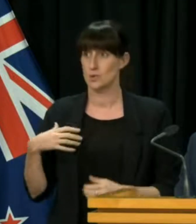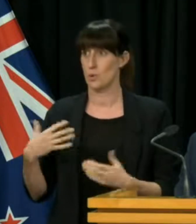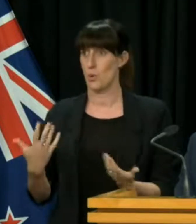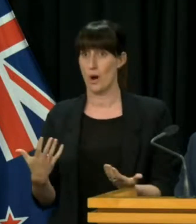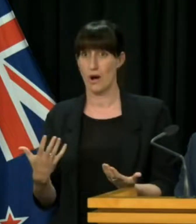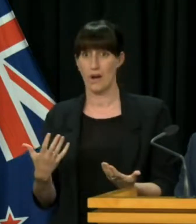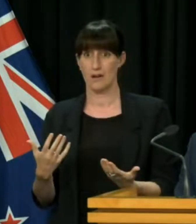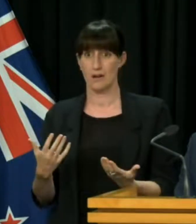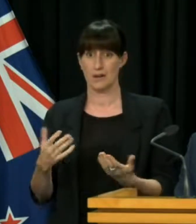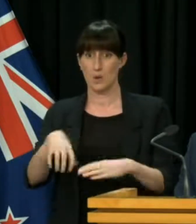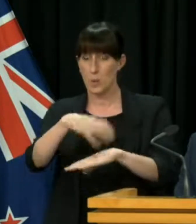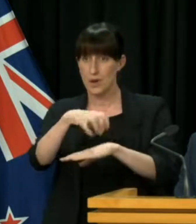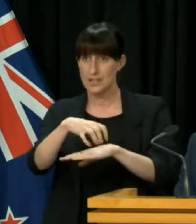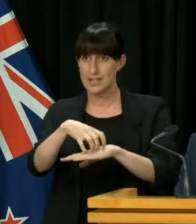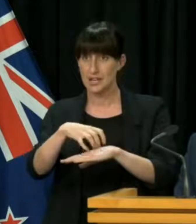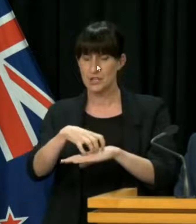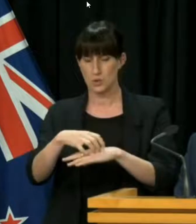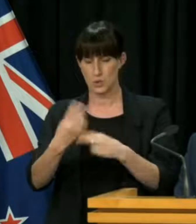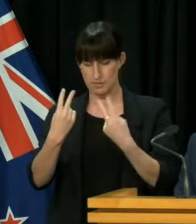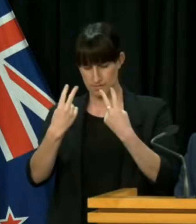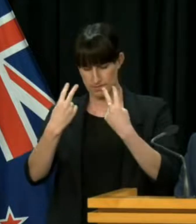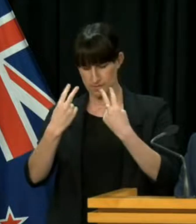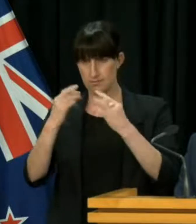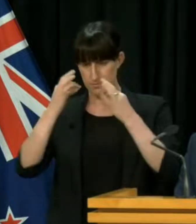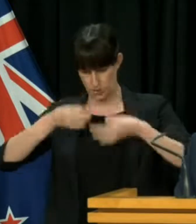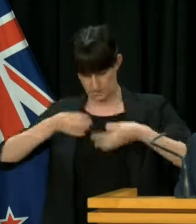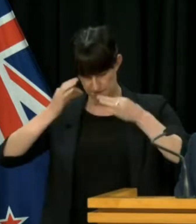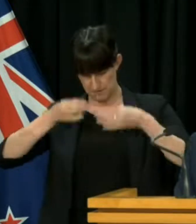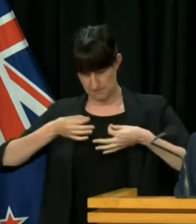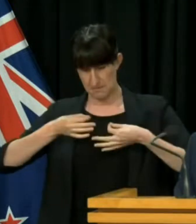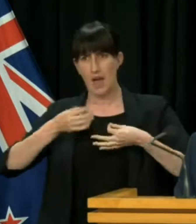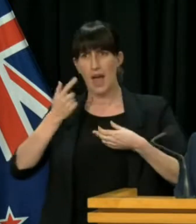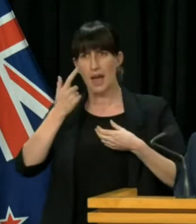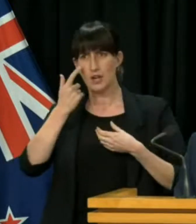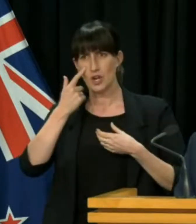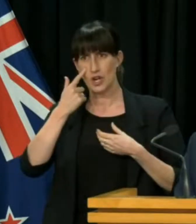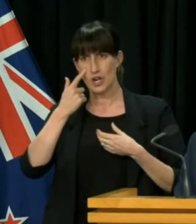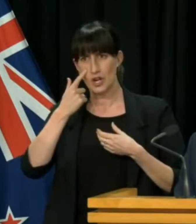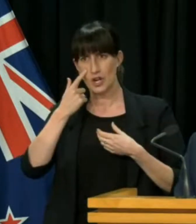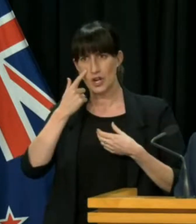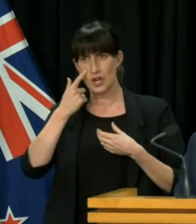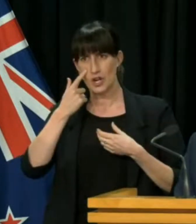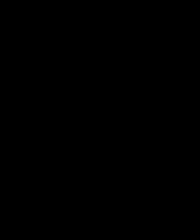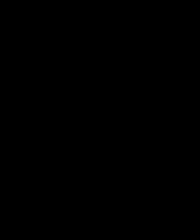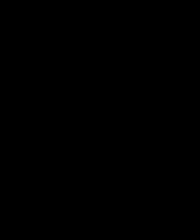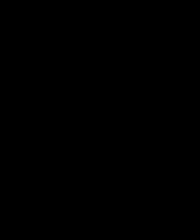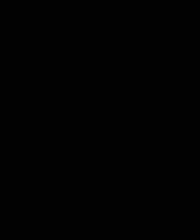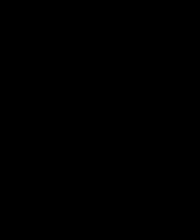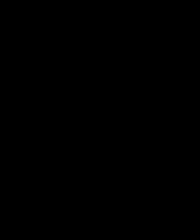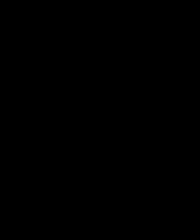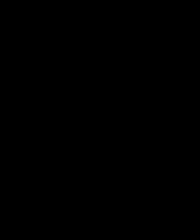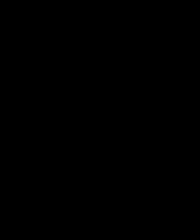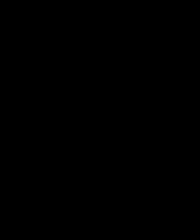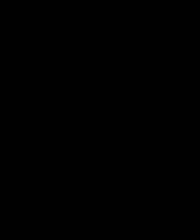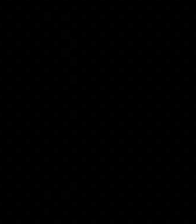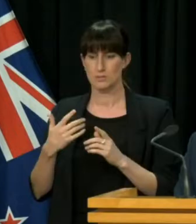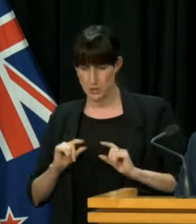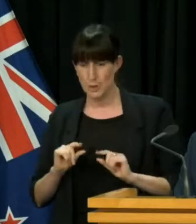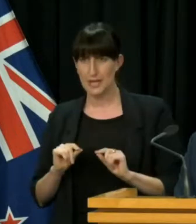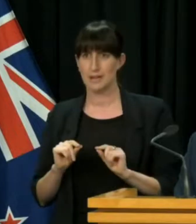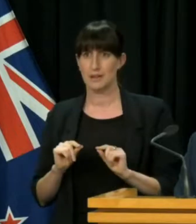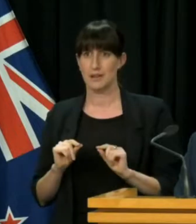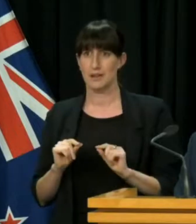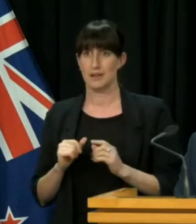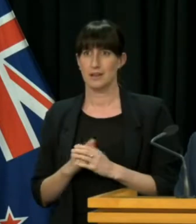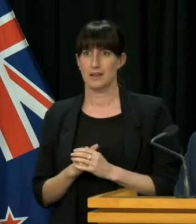Estate, to constantly look at our role and place in ensuring that we are looking